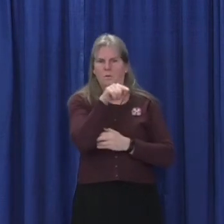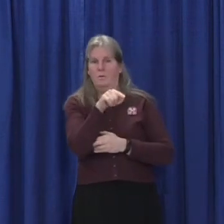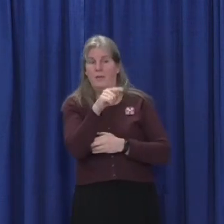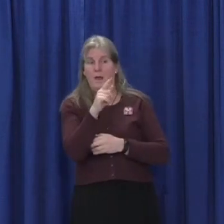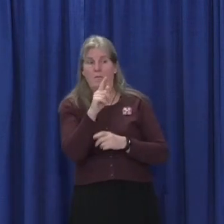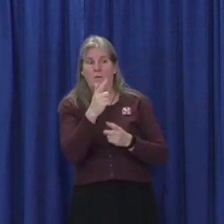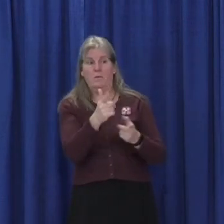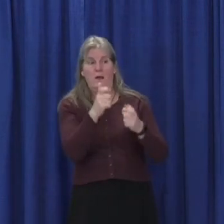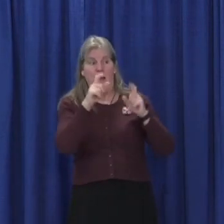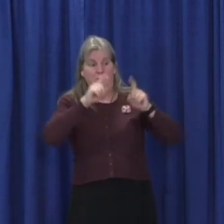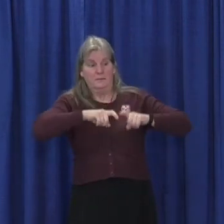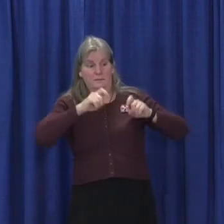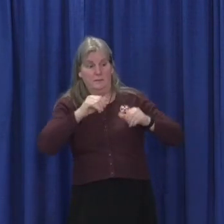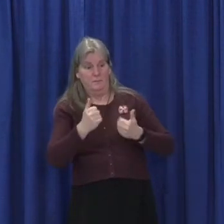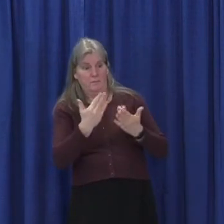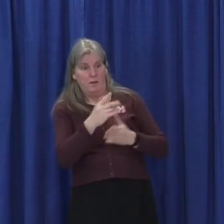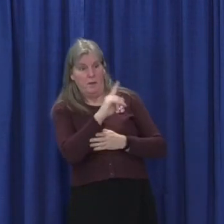testing?